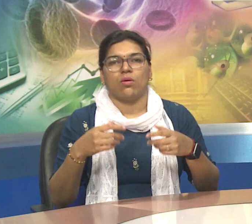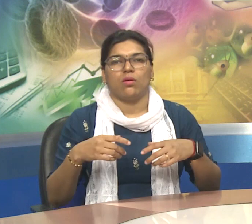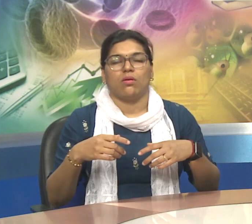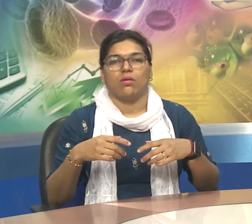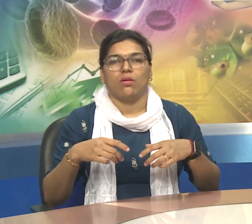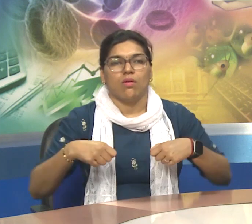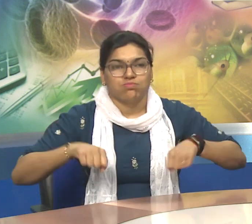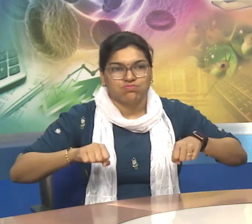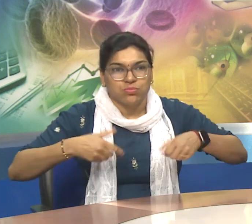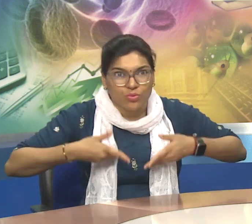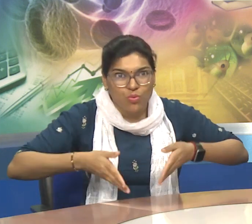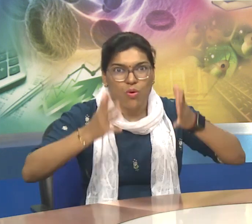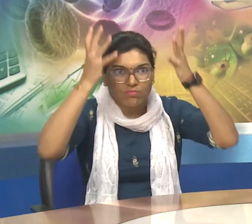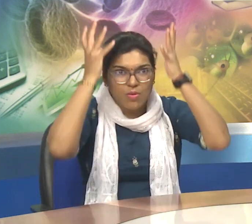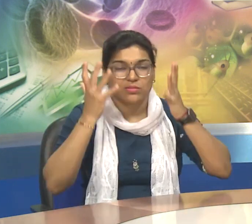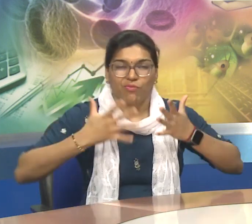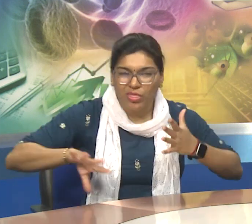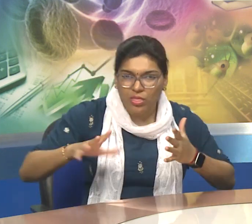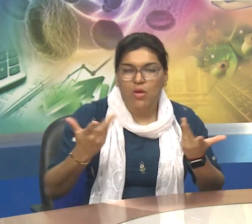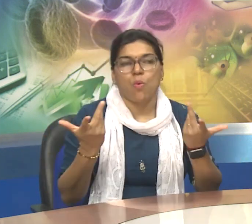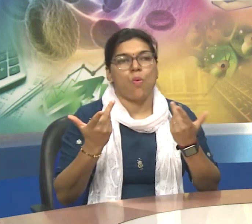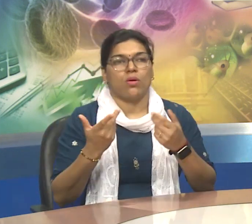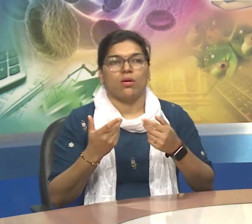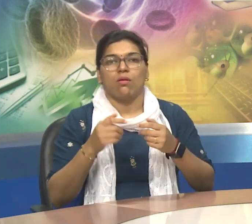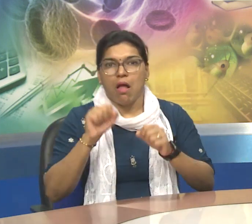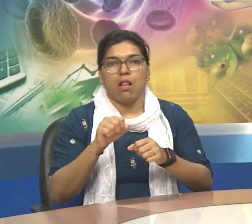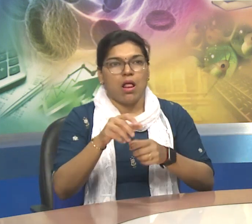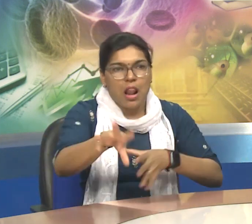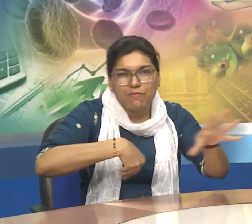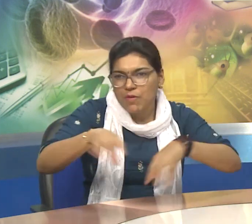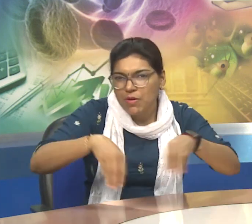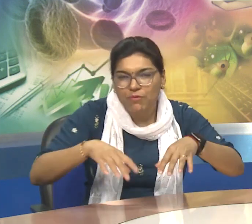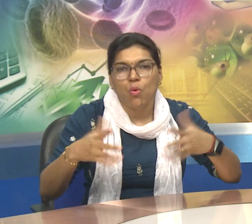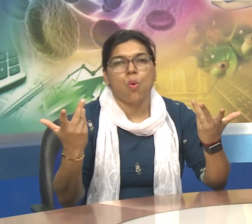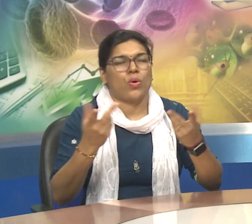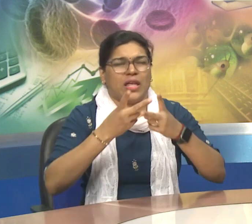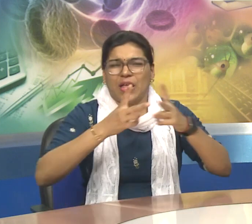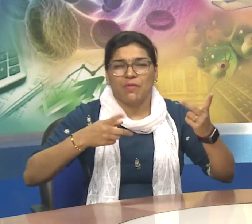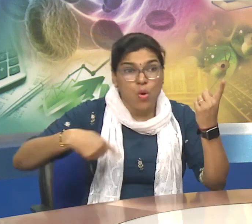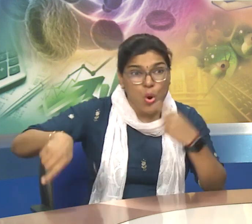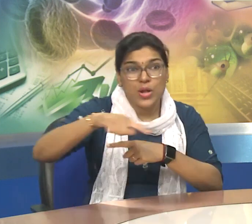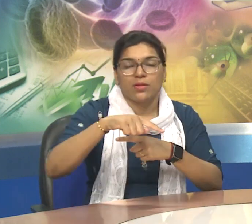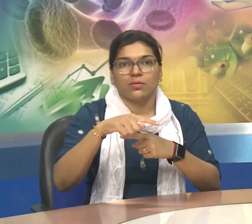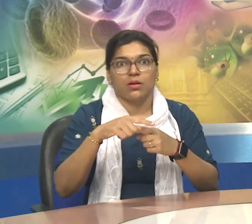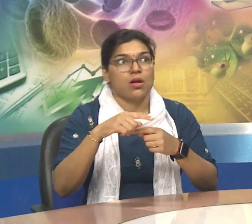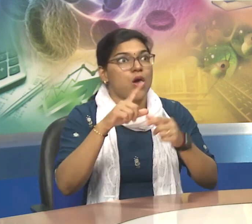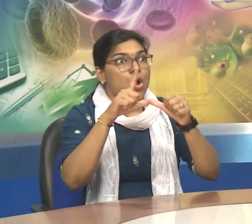For example, on road, if there are boards, the spitting is not allowed, but people do